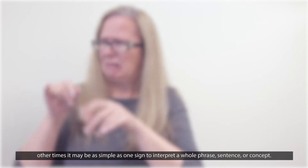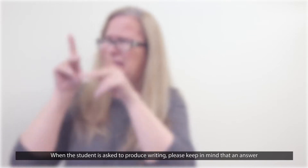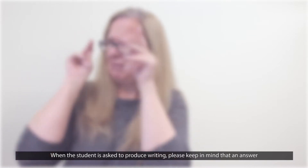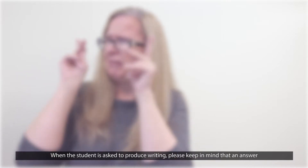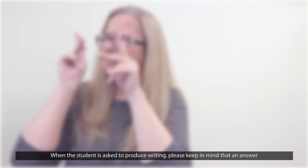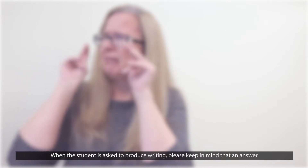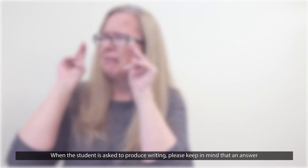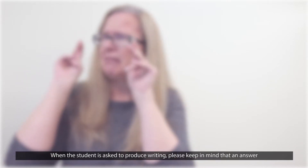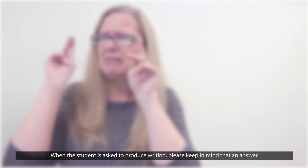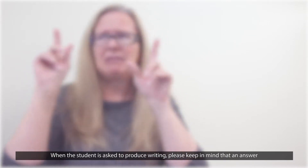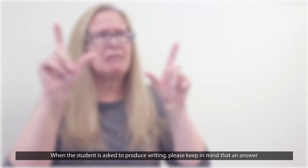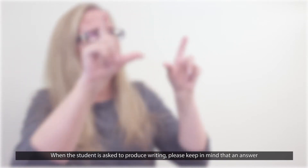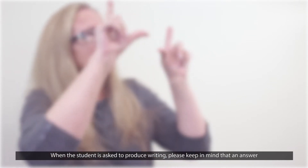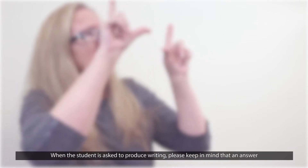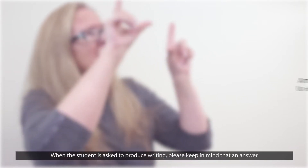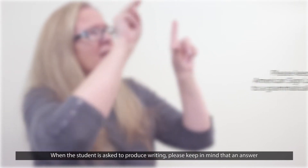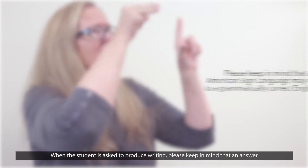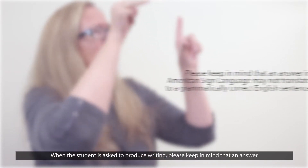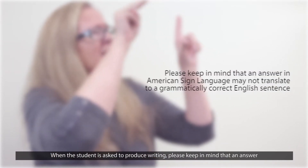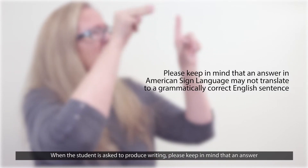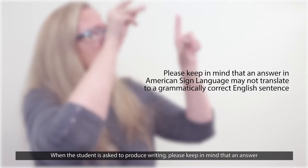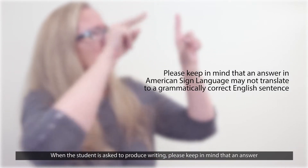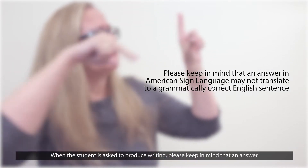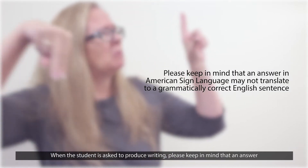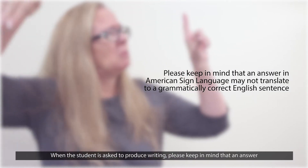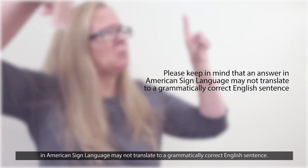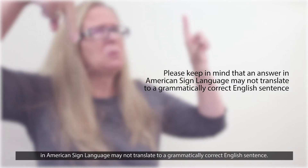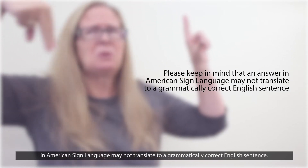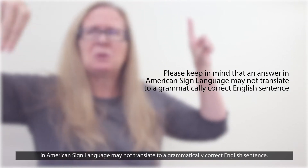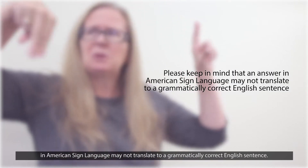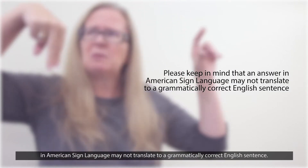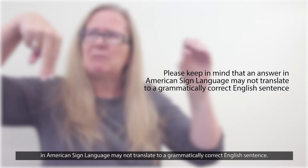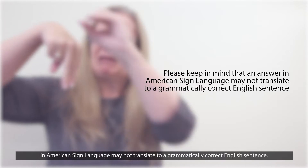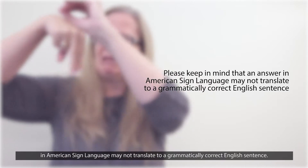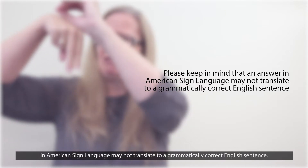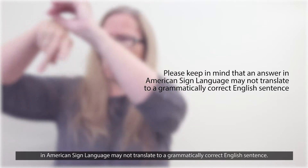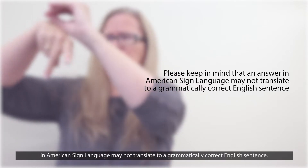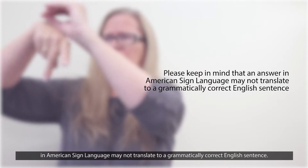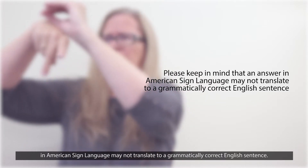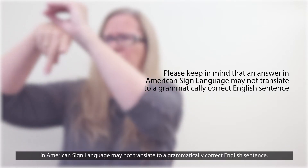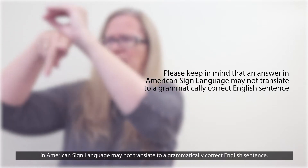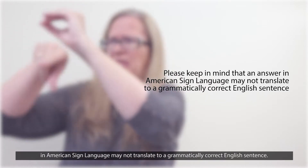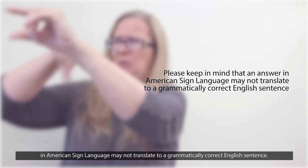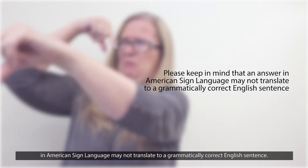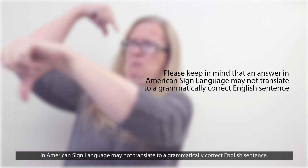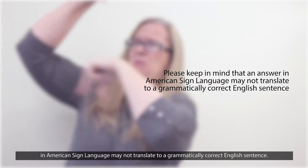When the student is asked to produce writing, please keep in mind that an answer in American Sign Language may not translate to a grammatically correct English